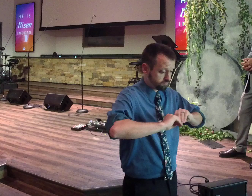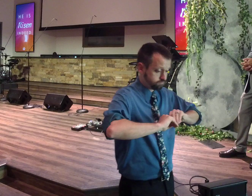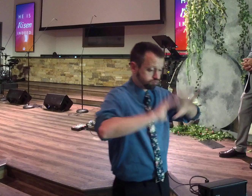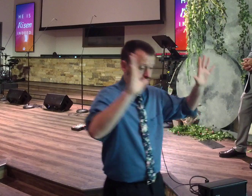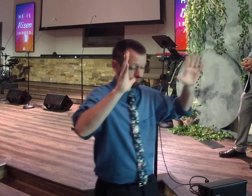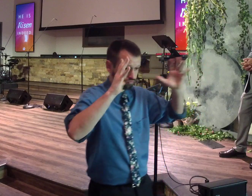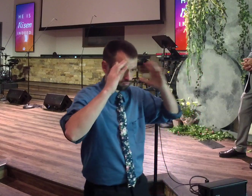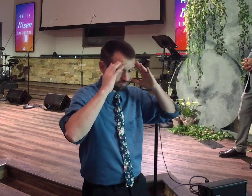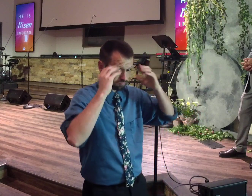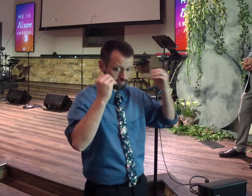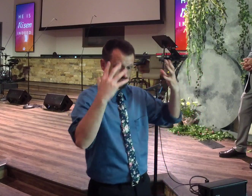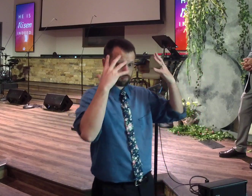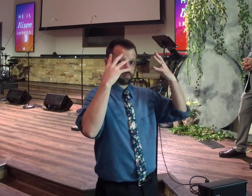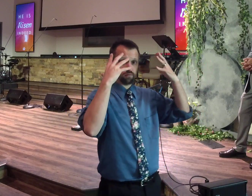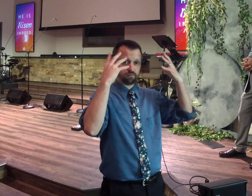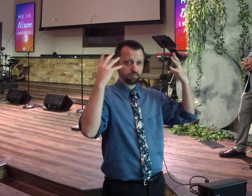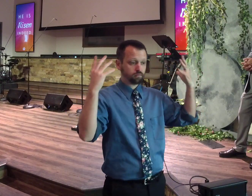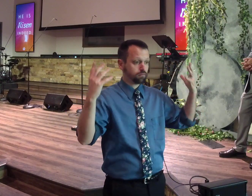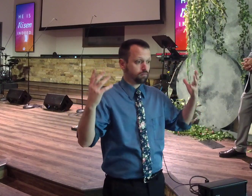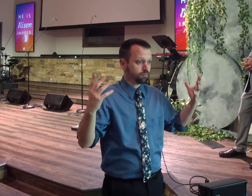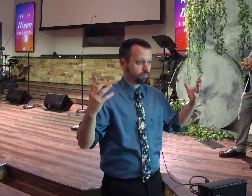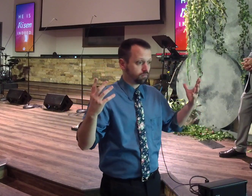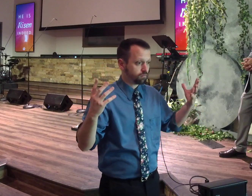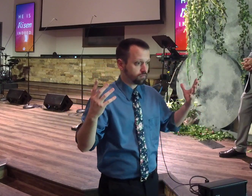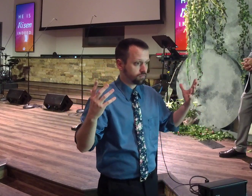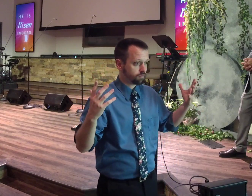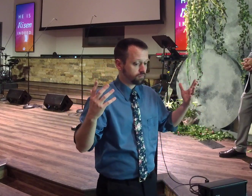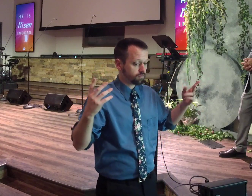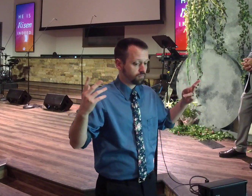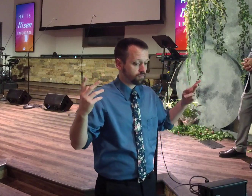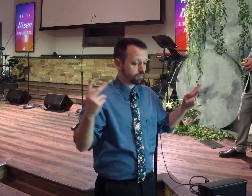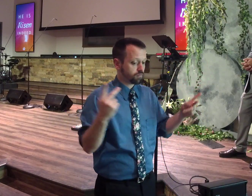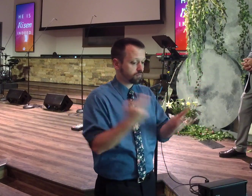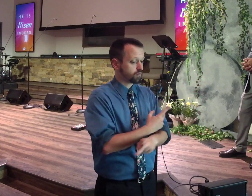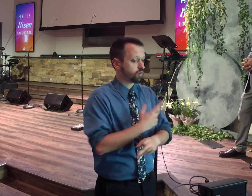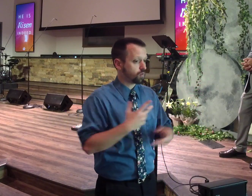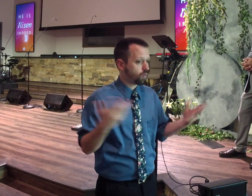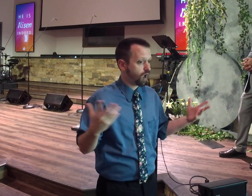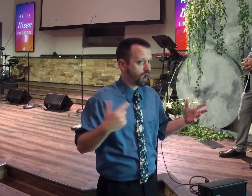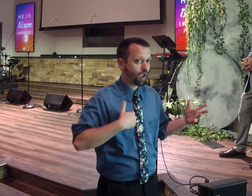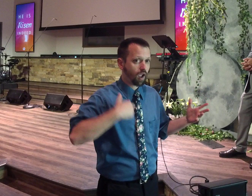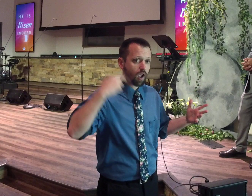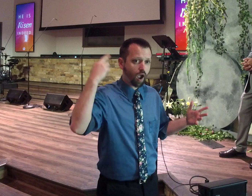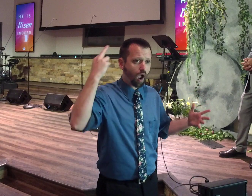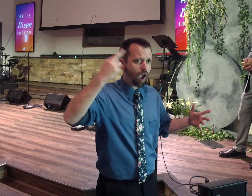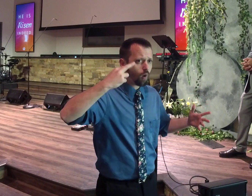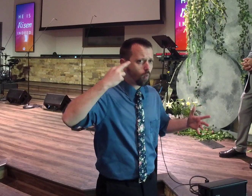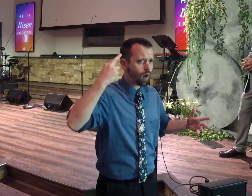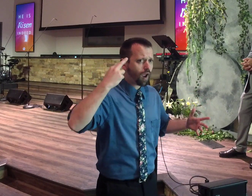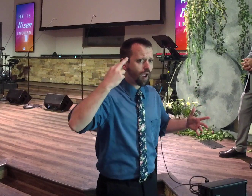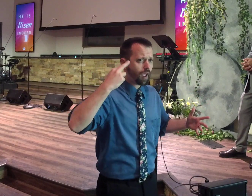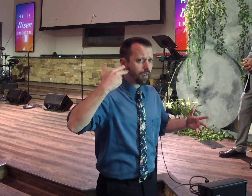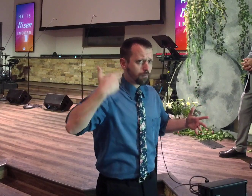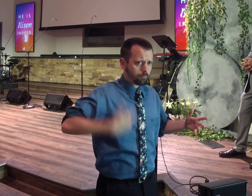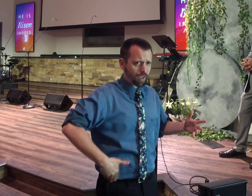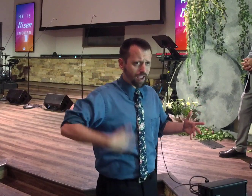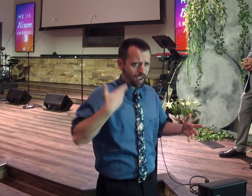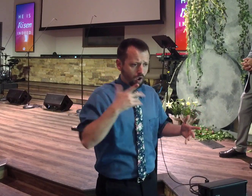the light. But what hurt even worse than that was the sudden realization of who